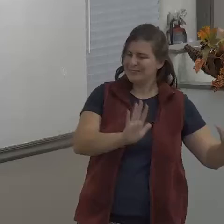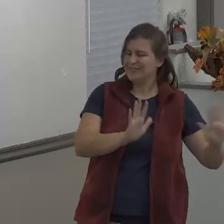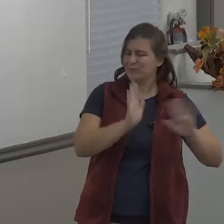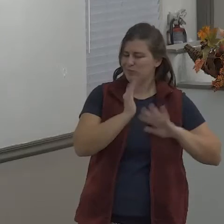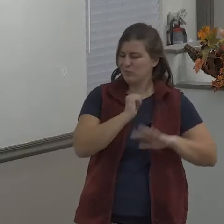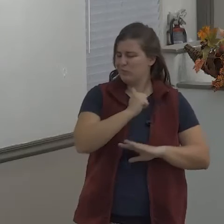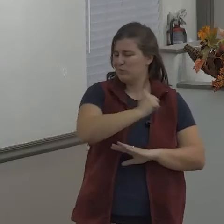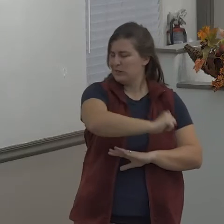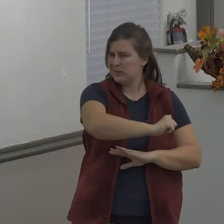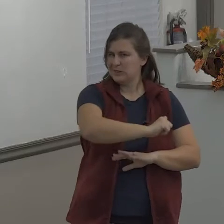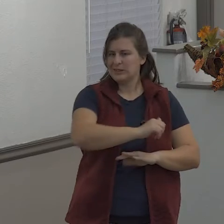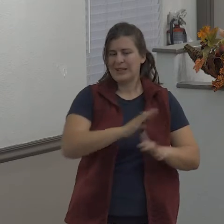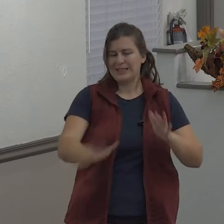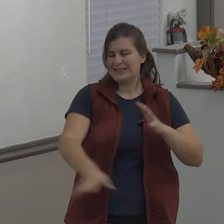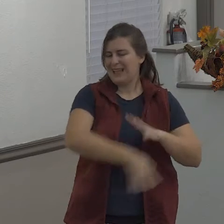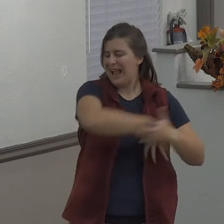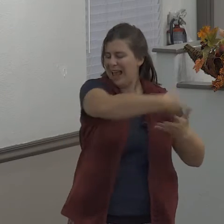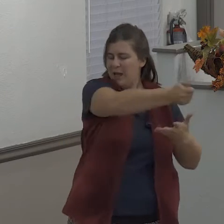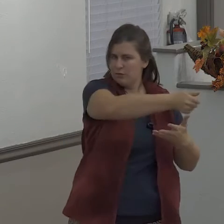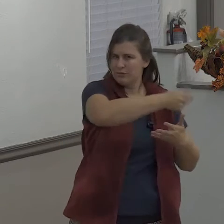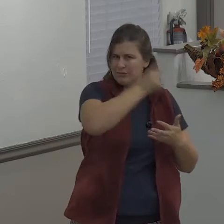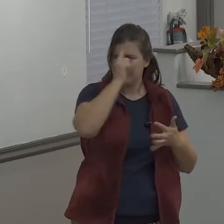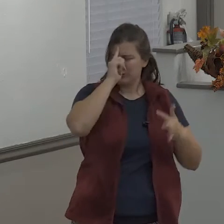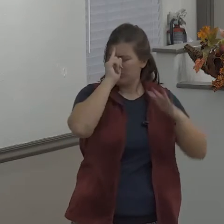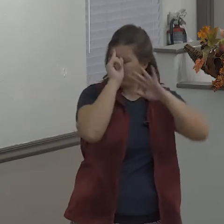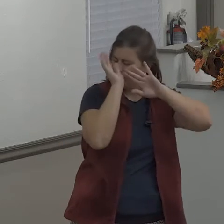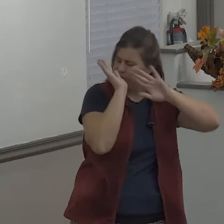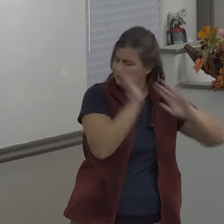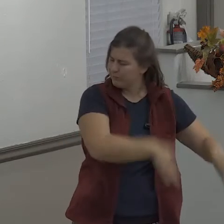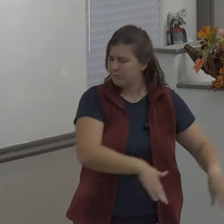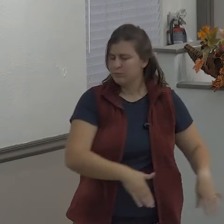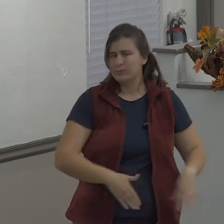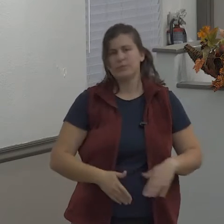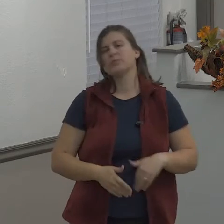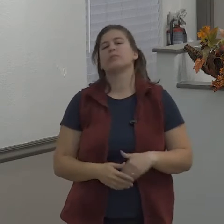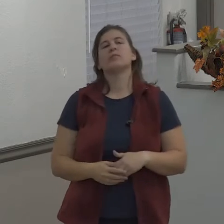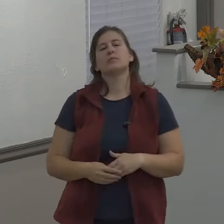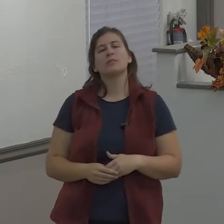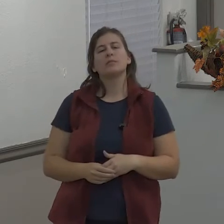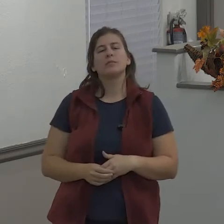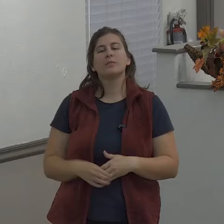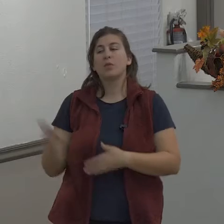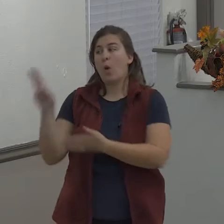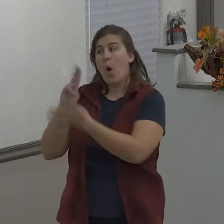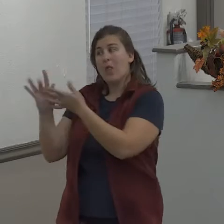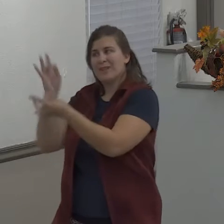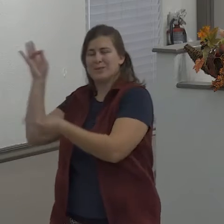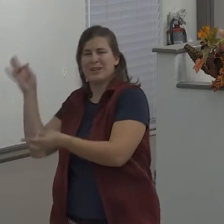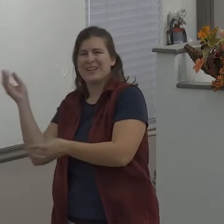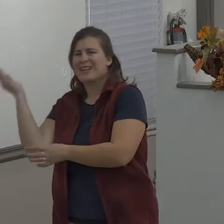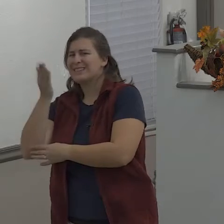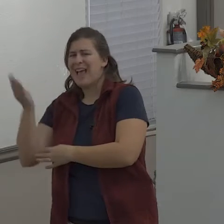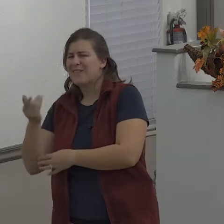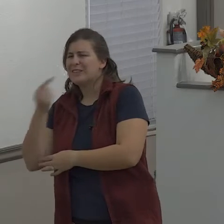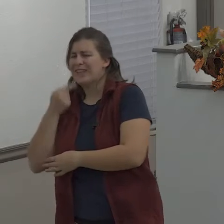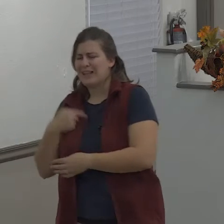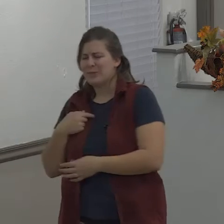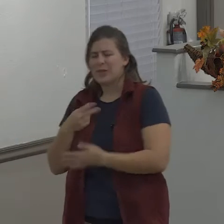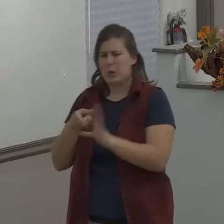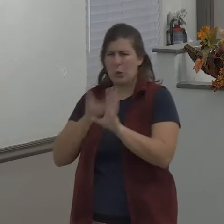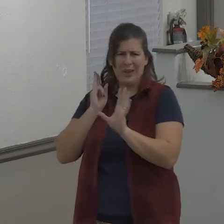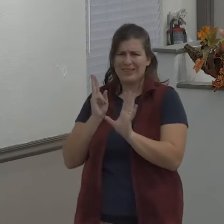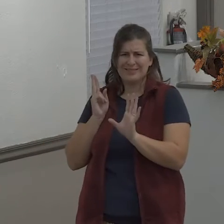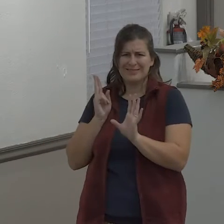is. And I need to cast that down. The Holy Spirit of God's never told